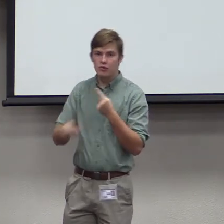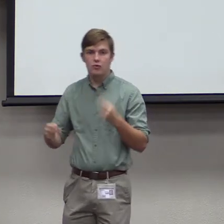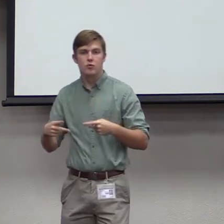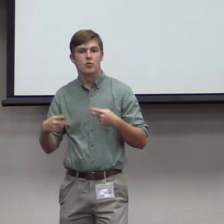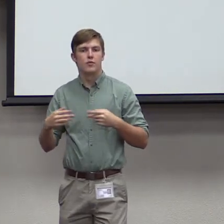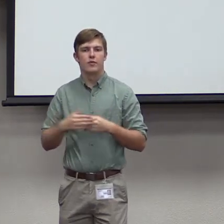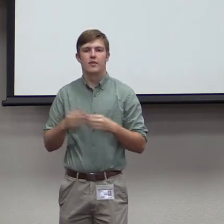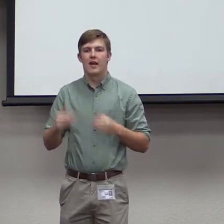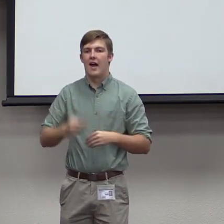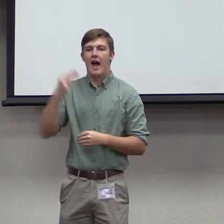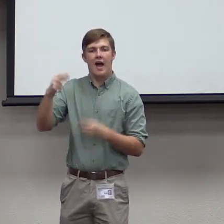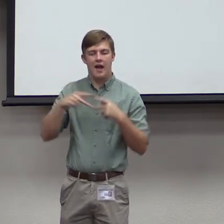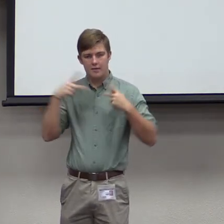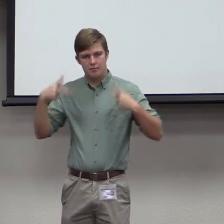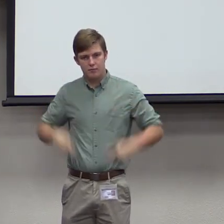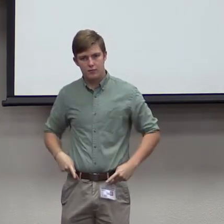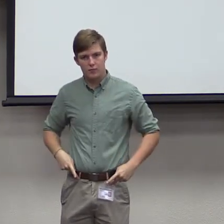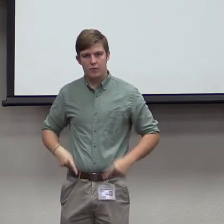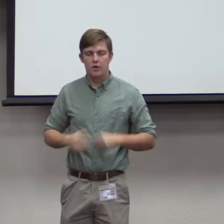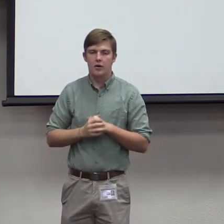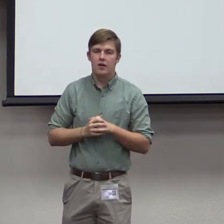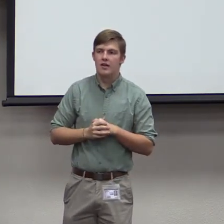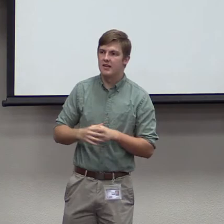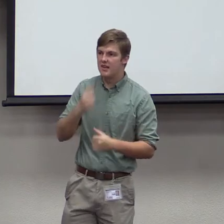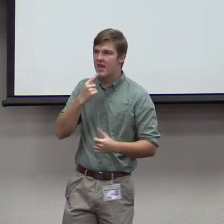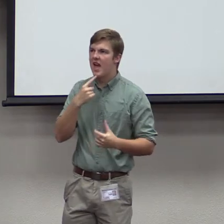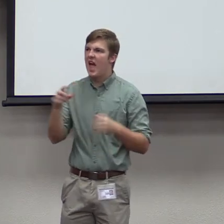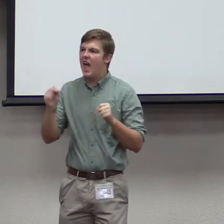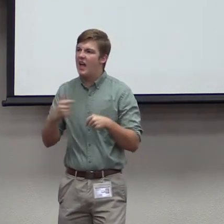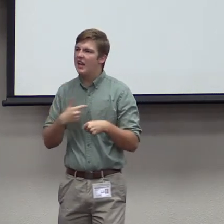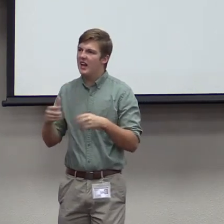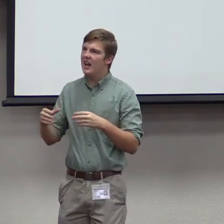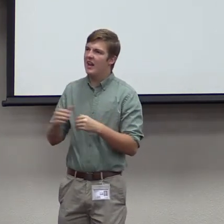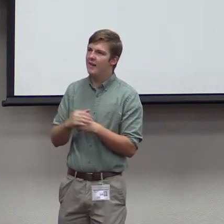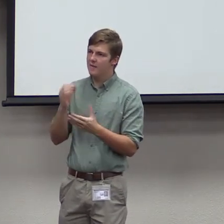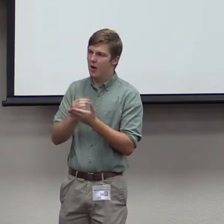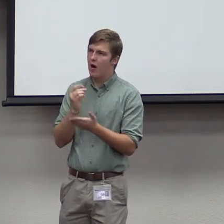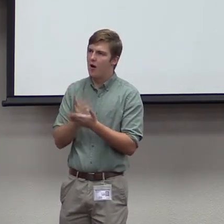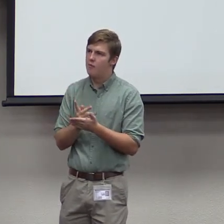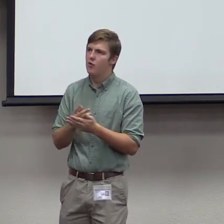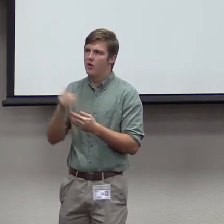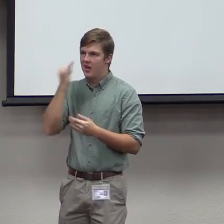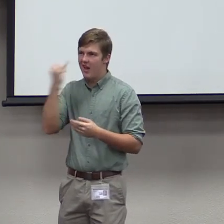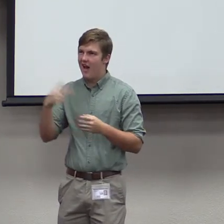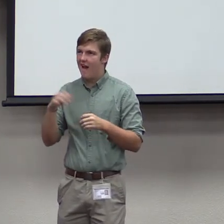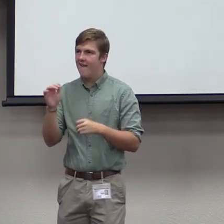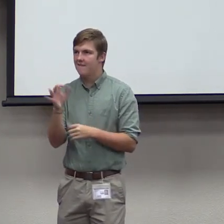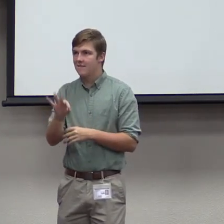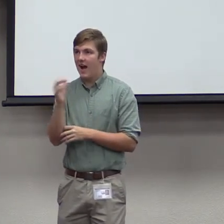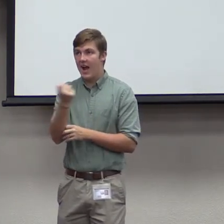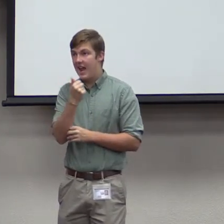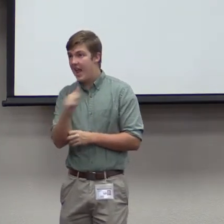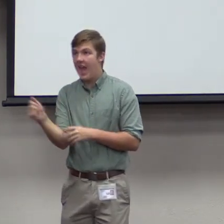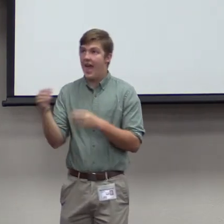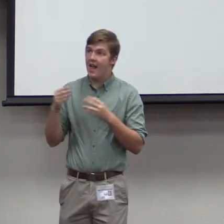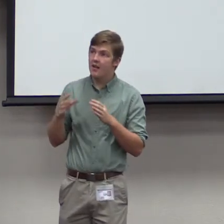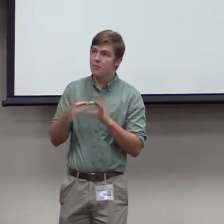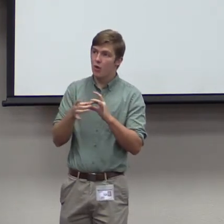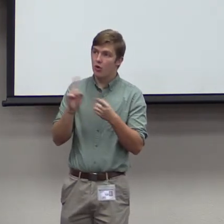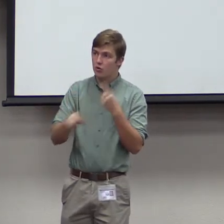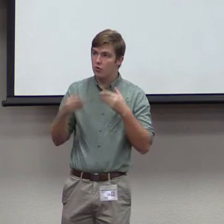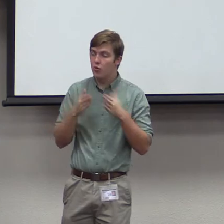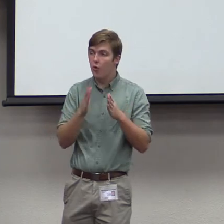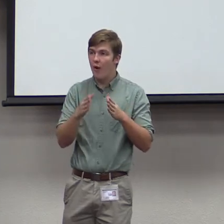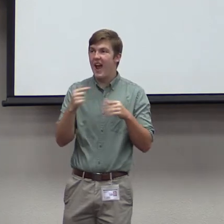at Damascus, so that if he found any belonging to the way, men or women, he might bring them bound to Jerusalem. It wasn't enough for